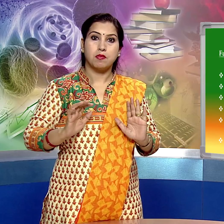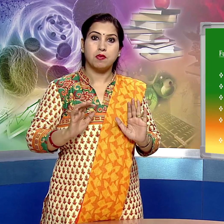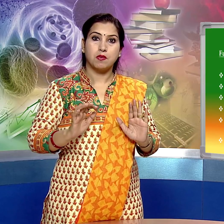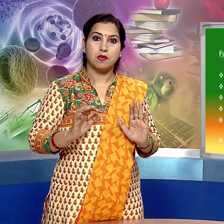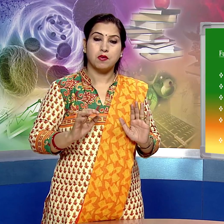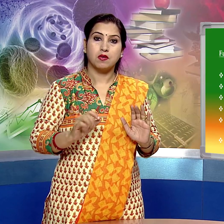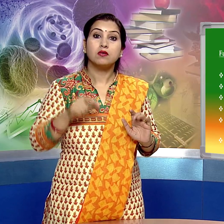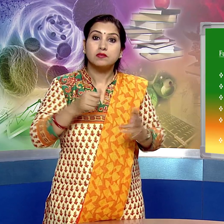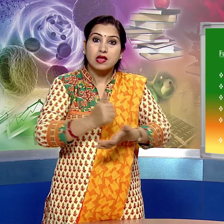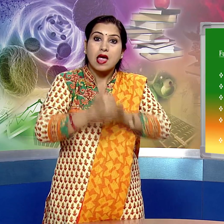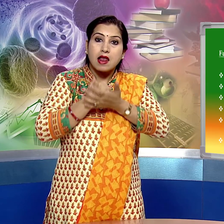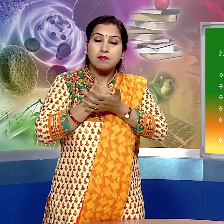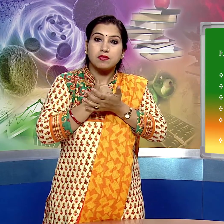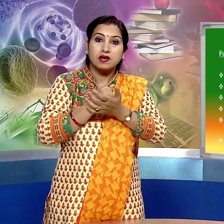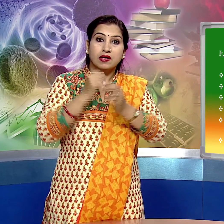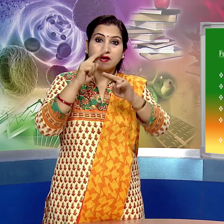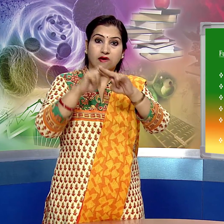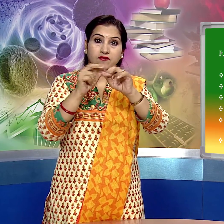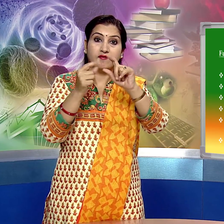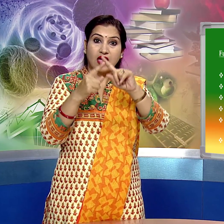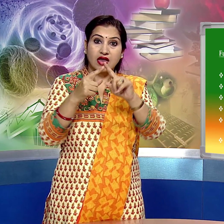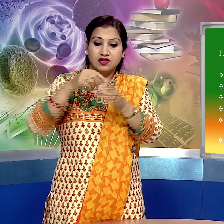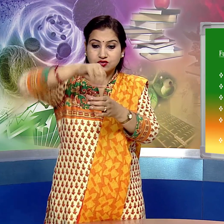helps to utilize fat soluble,